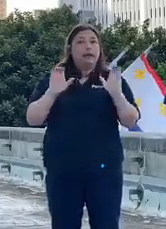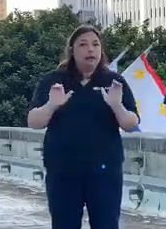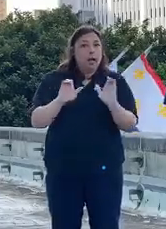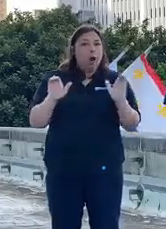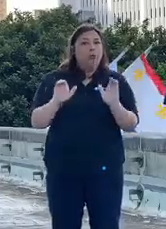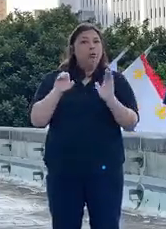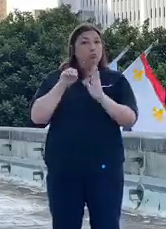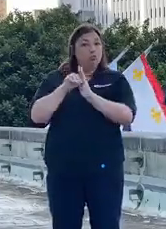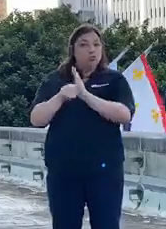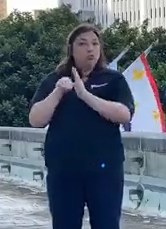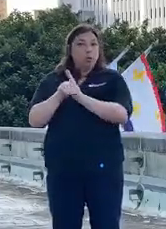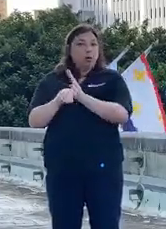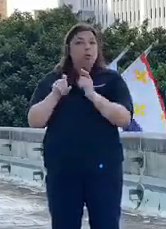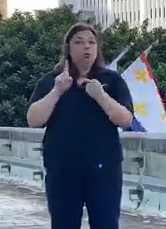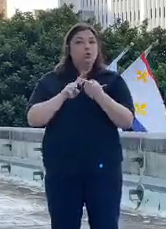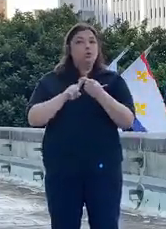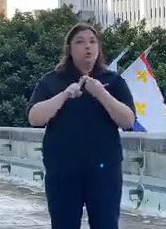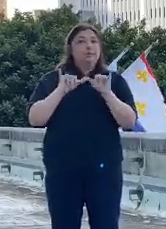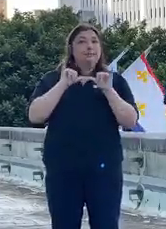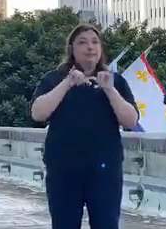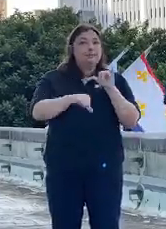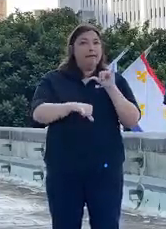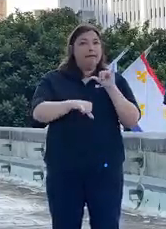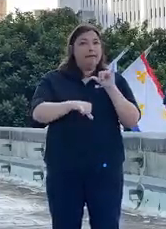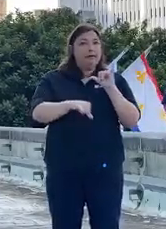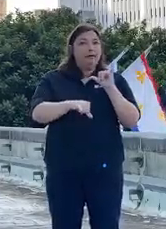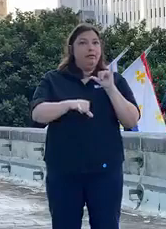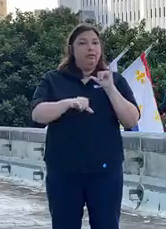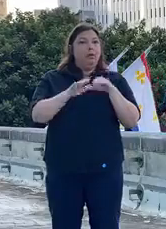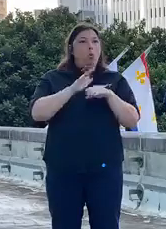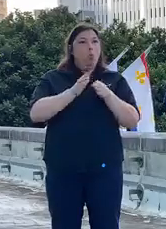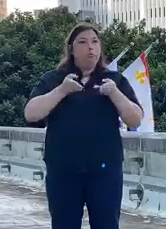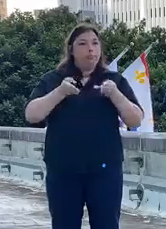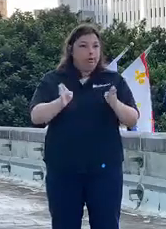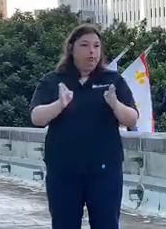our people to stay the course.